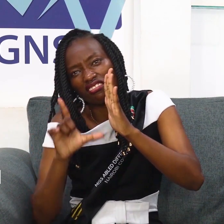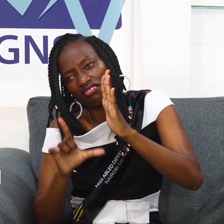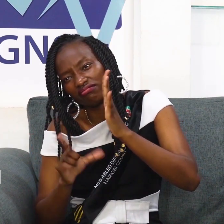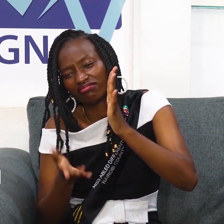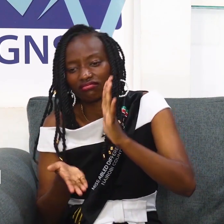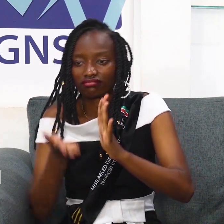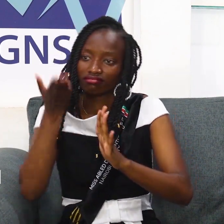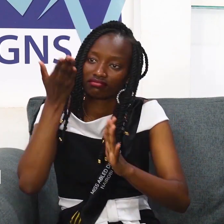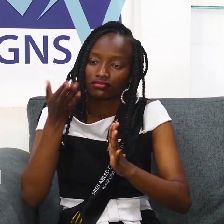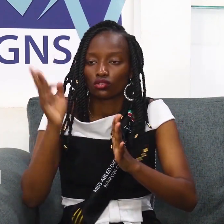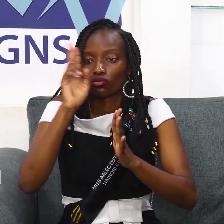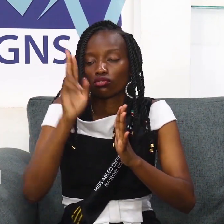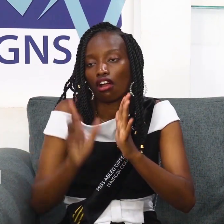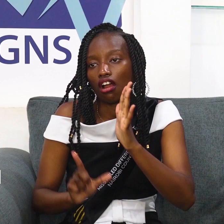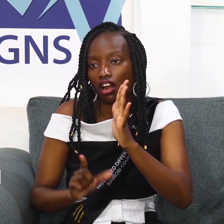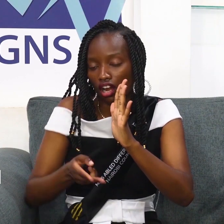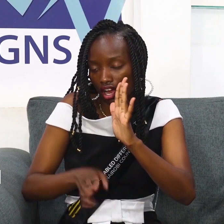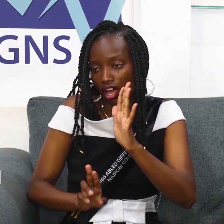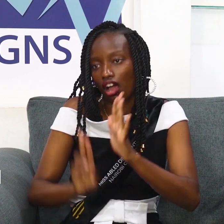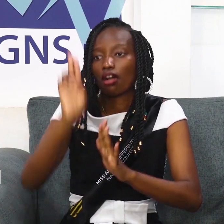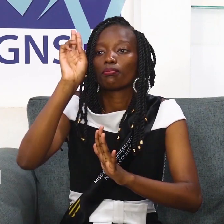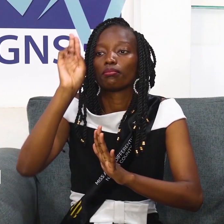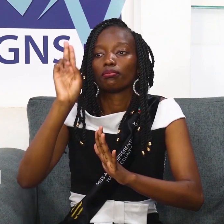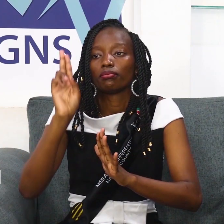And at this point, I feel like everything had really gotten better.